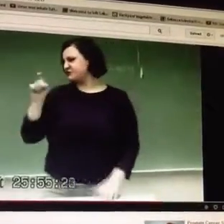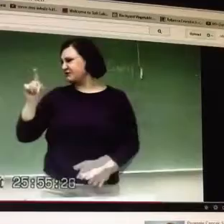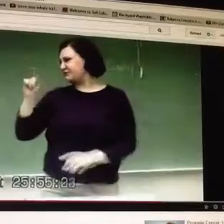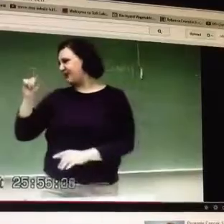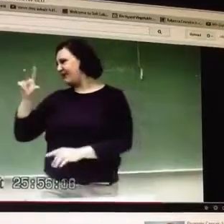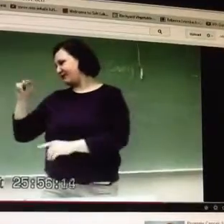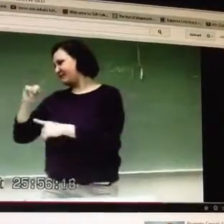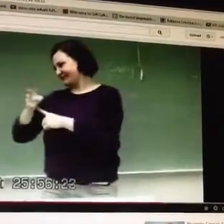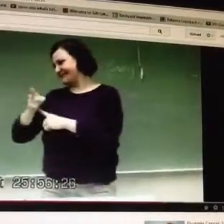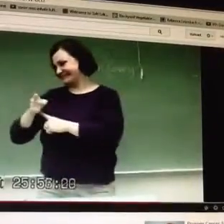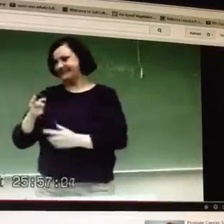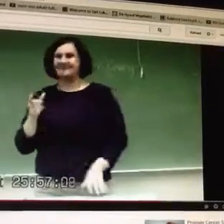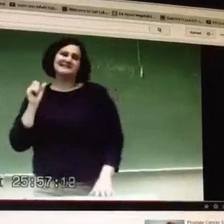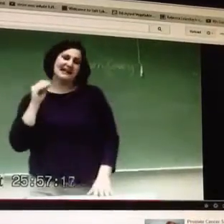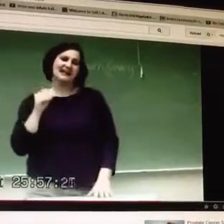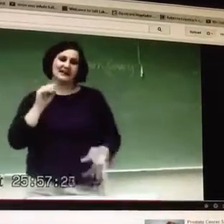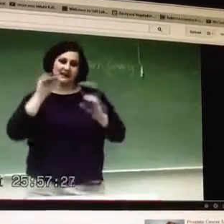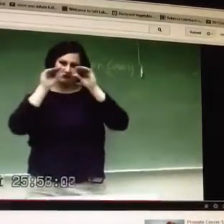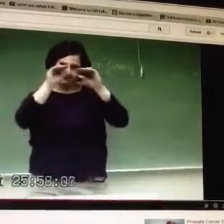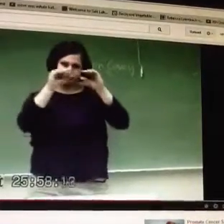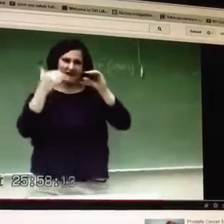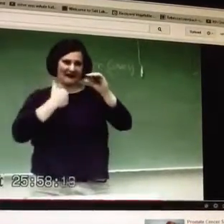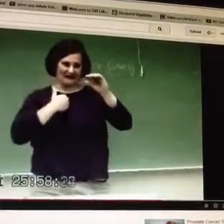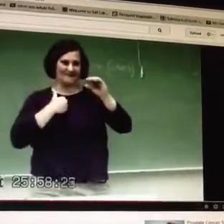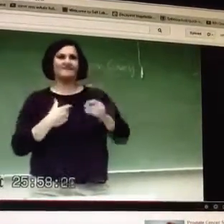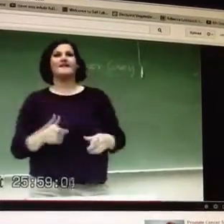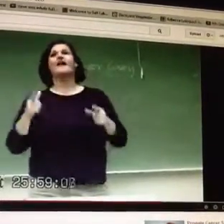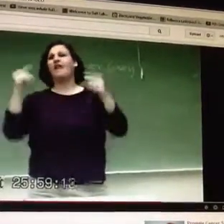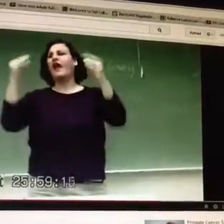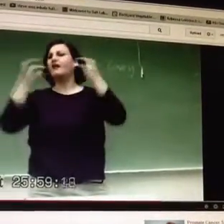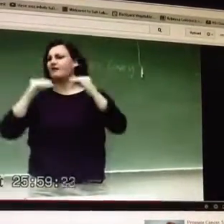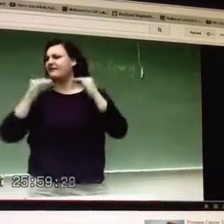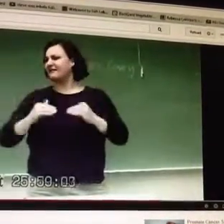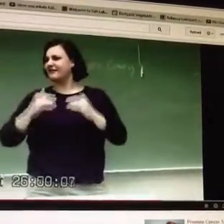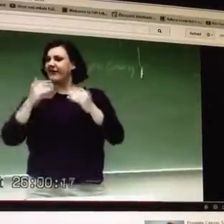one place to another. So I can include that in my schedule.